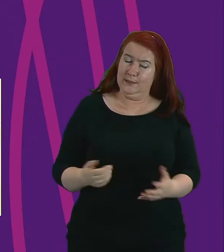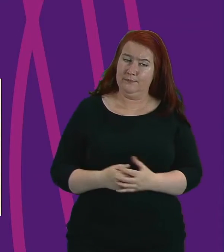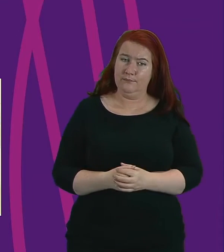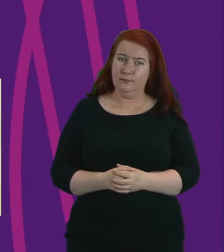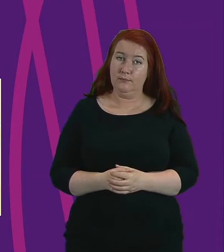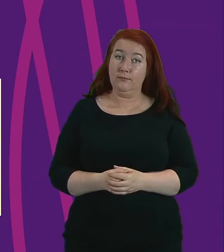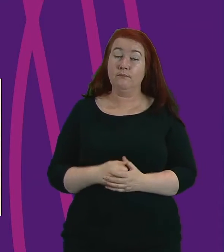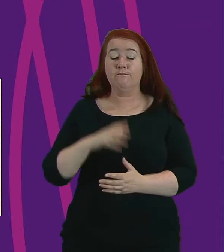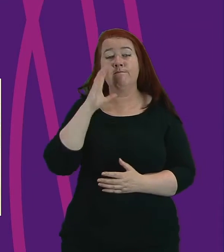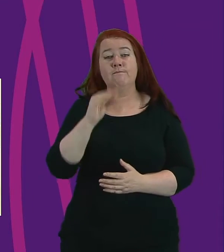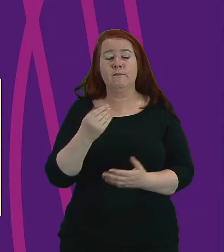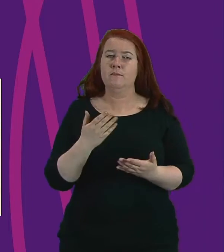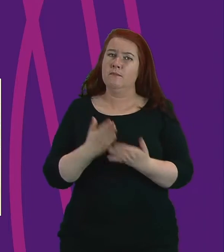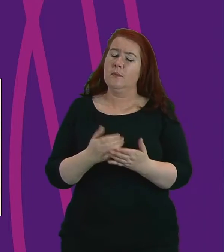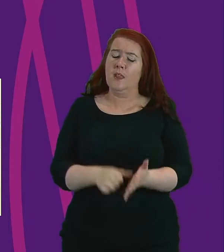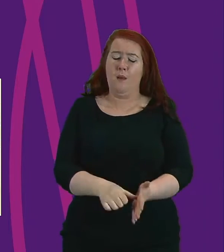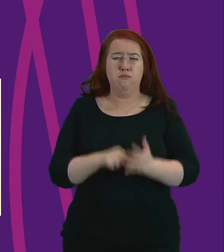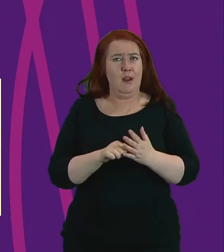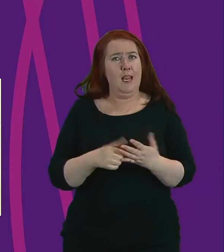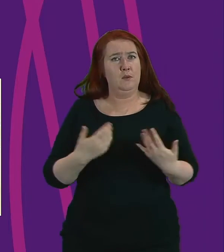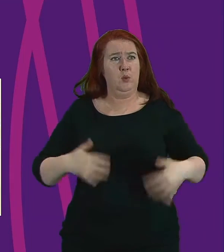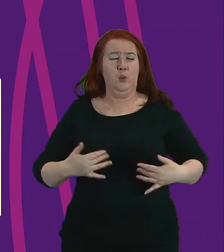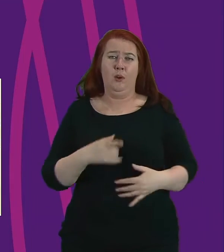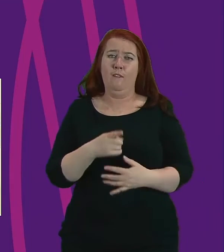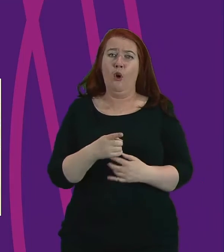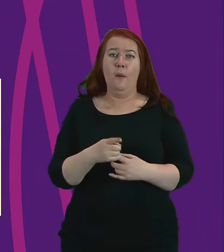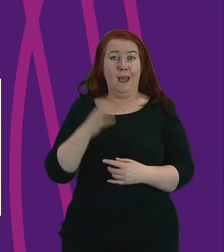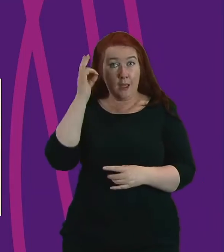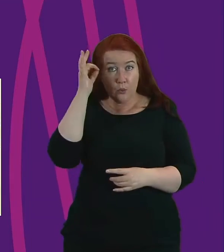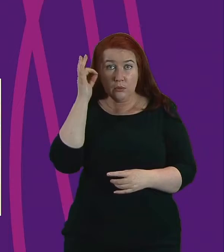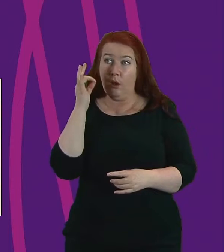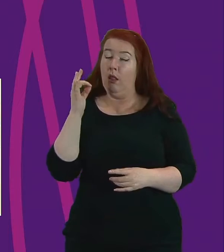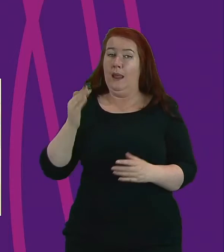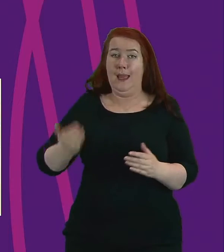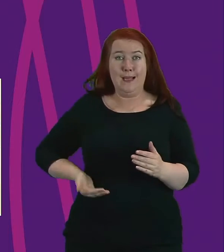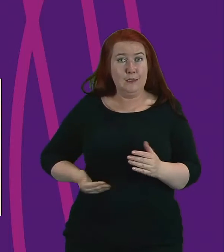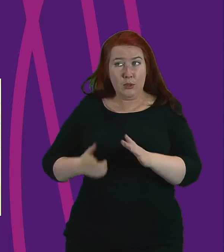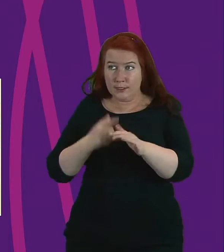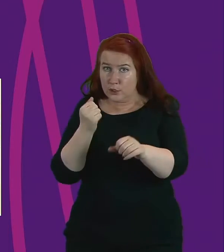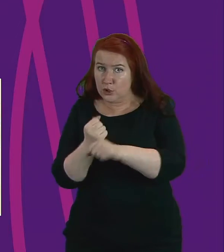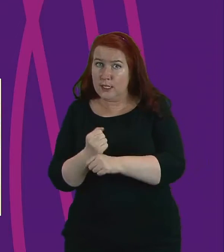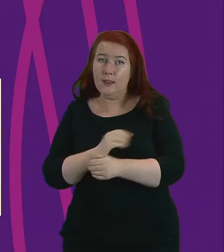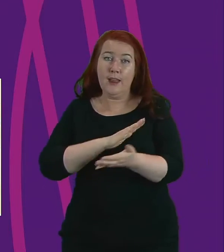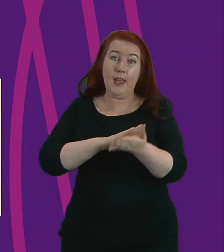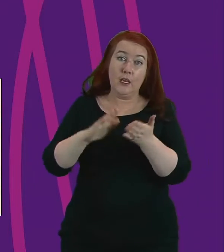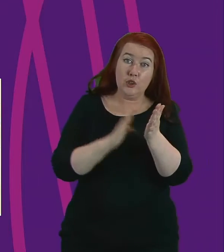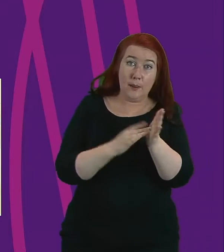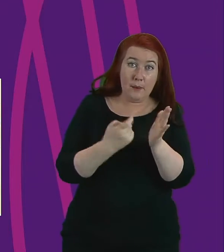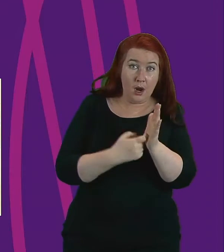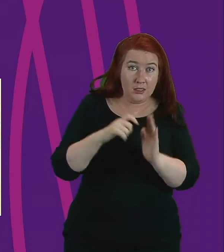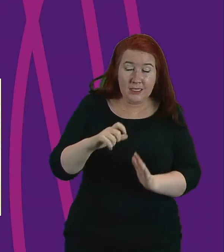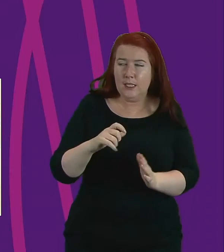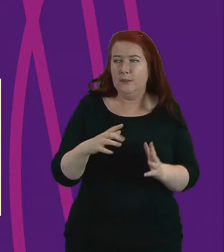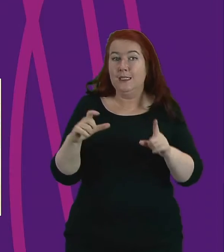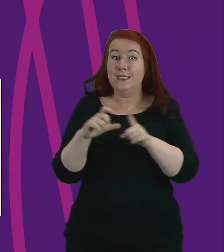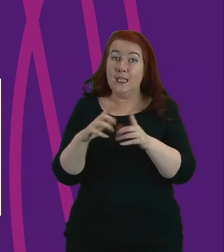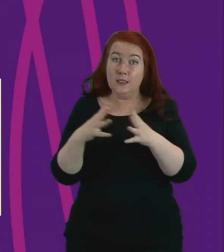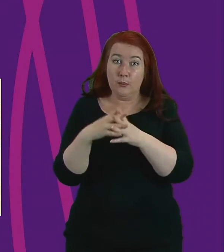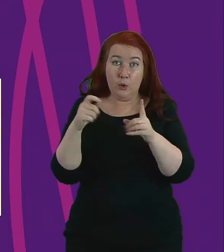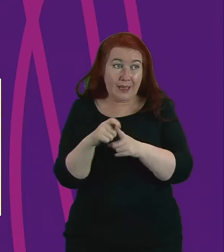very impressed by the dedication from the workers in councils, the enterprise agencies, HMRC, DWP,